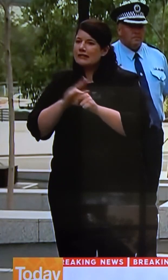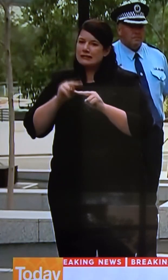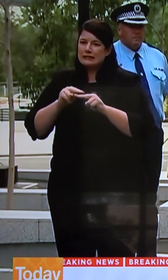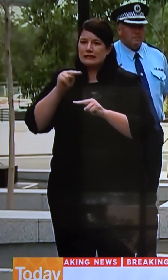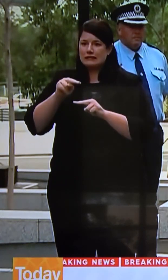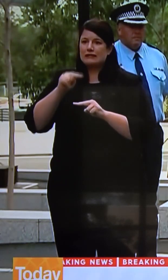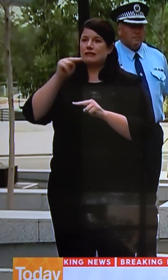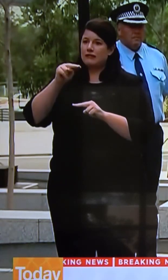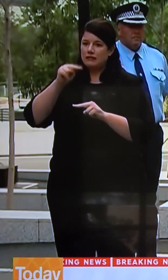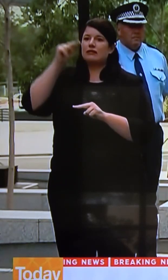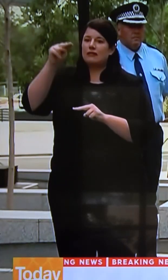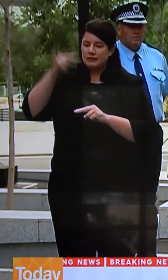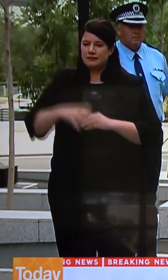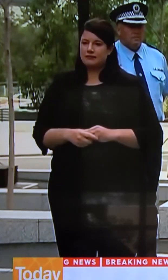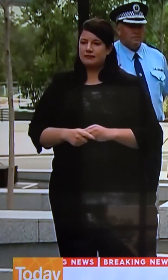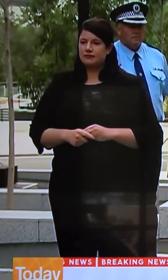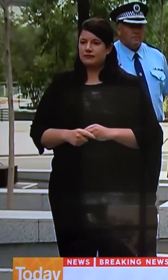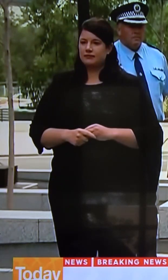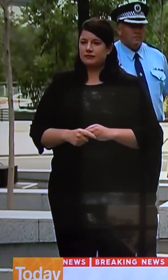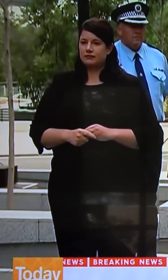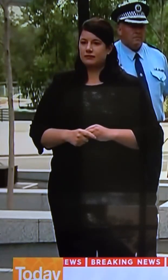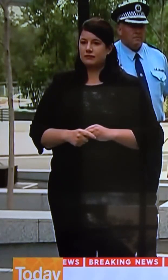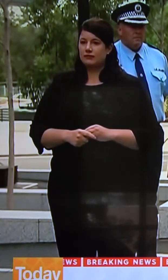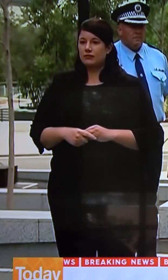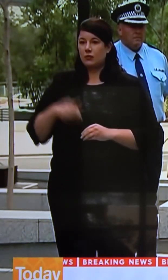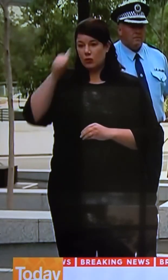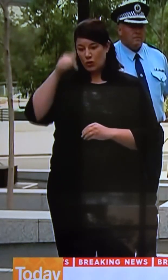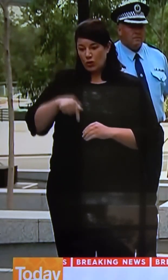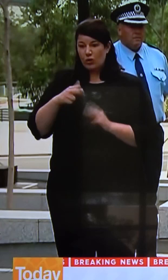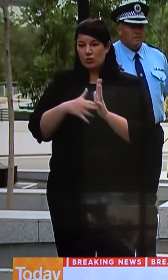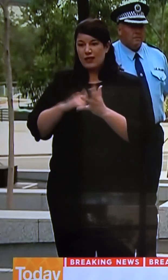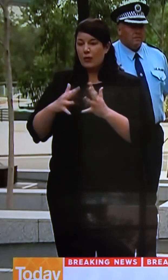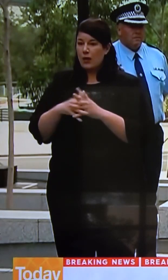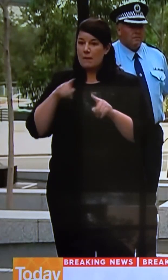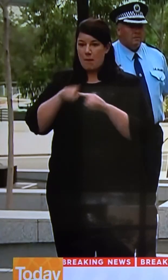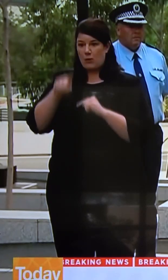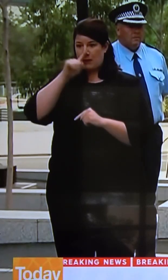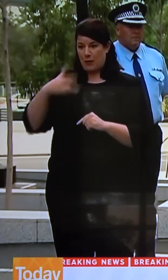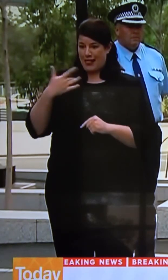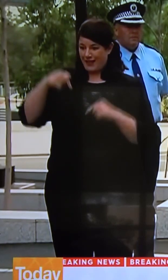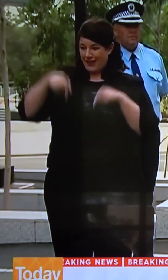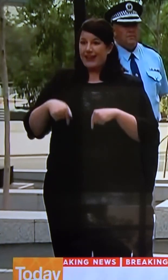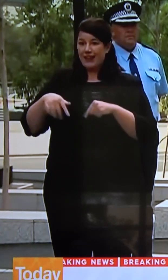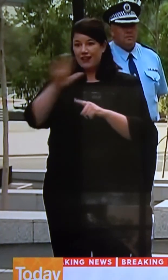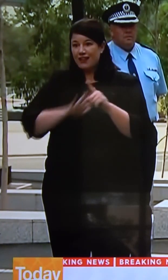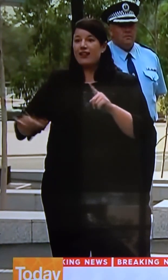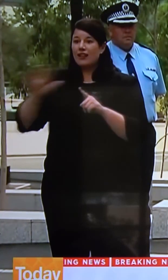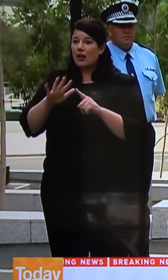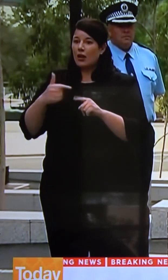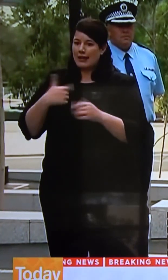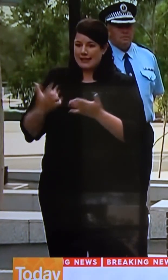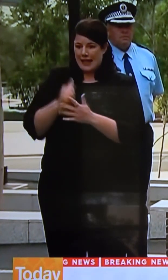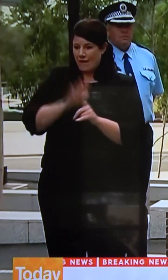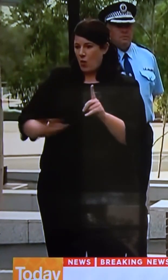and that rate is going up. We also know we are the most populous state and need to do everything we can to keep our citizens